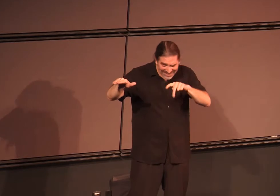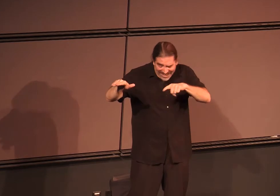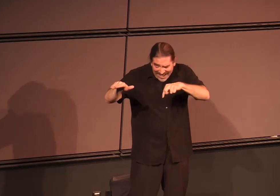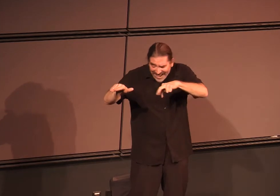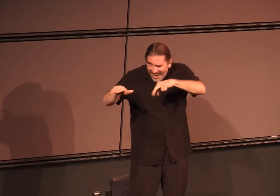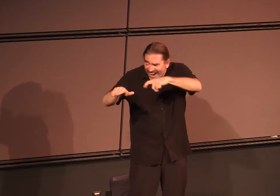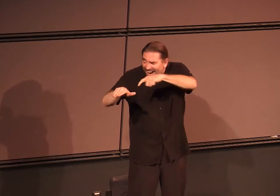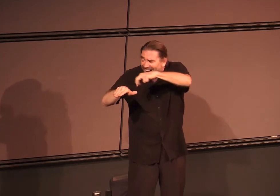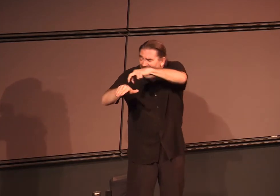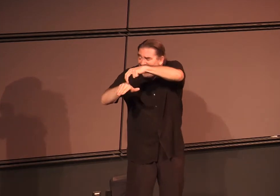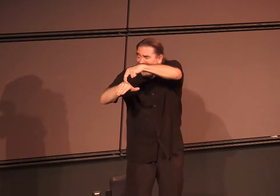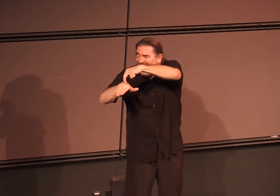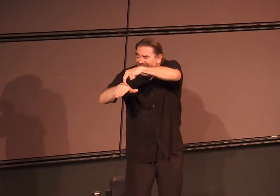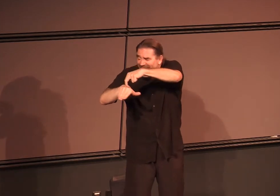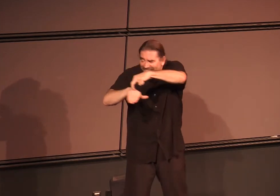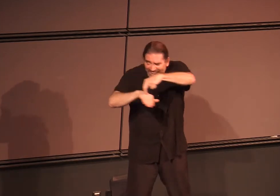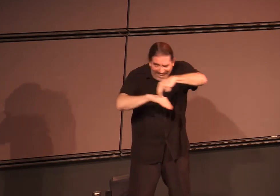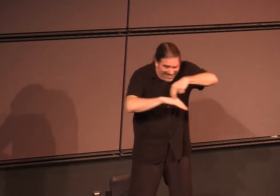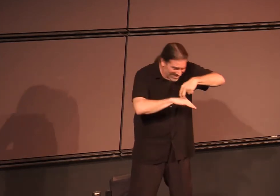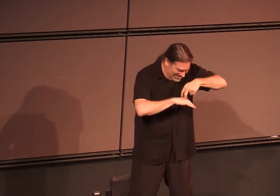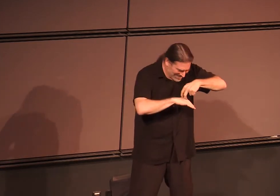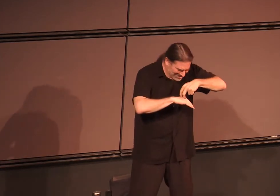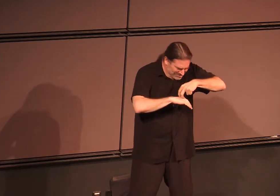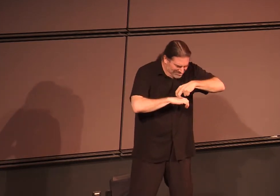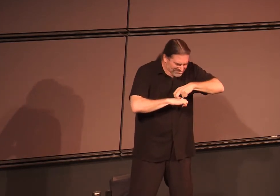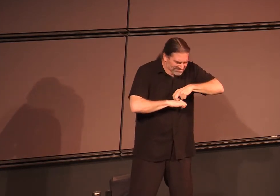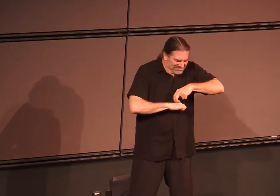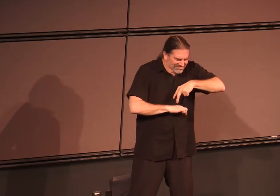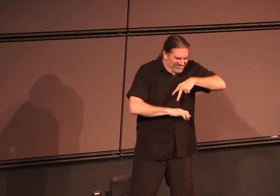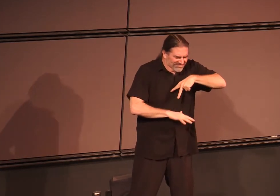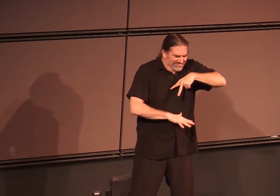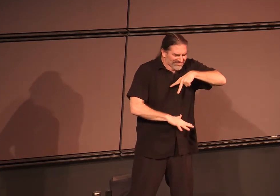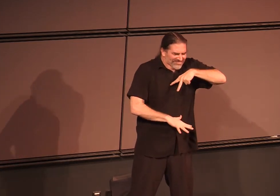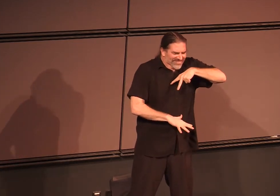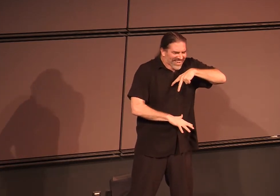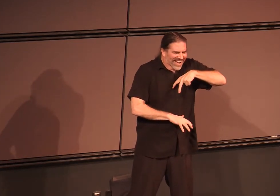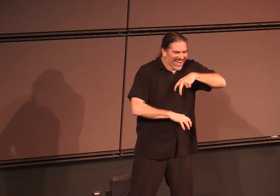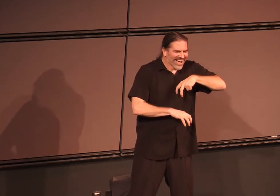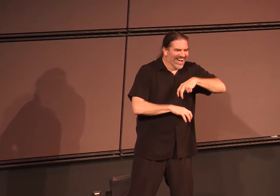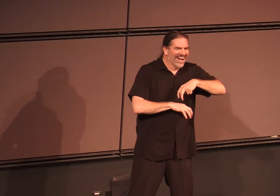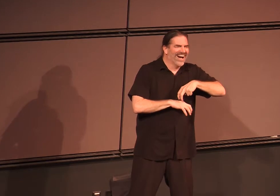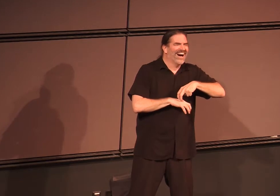man, perched, breathing.